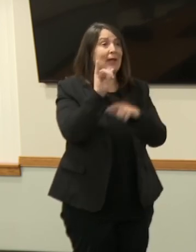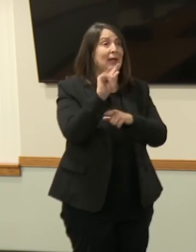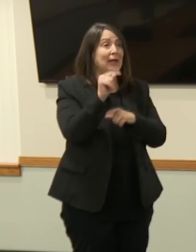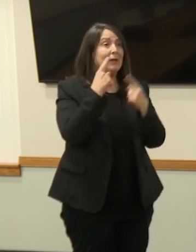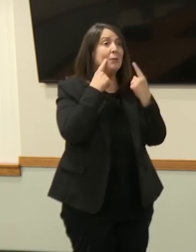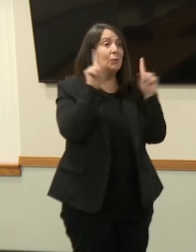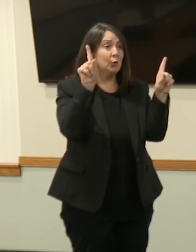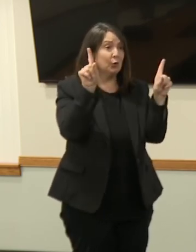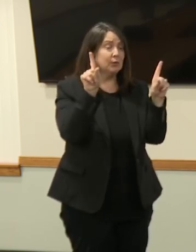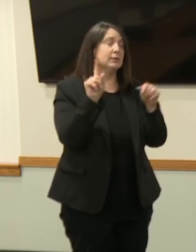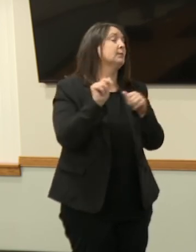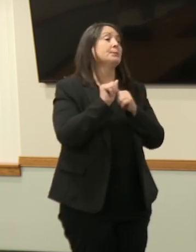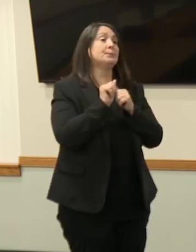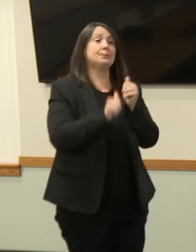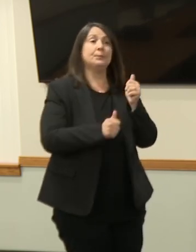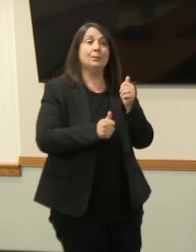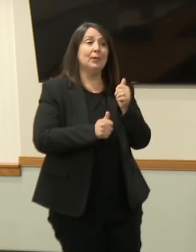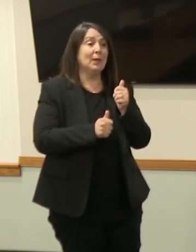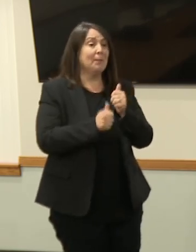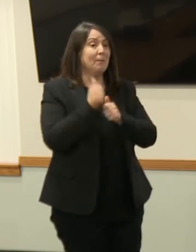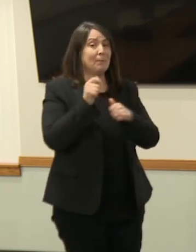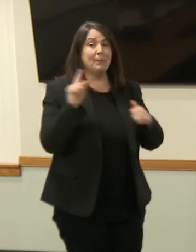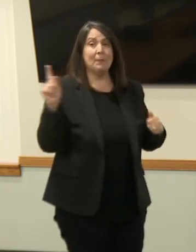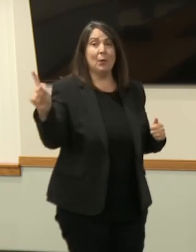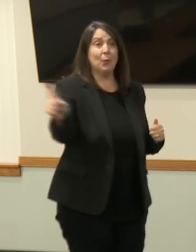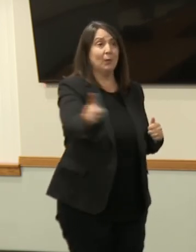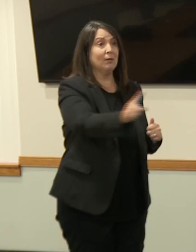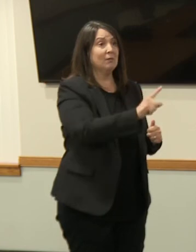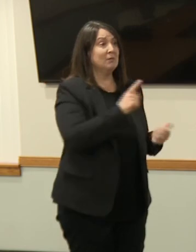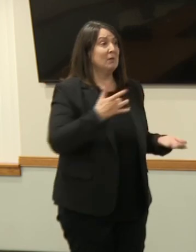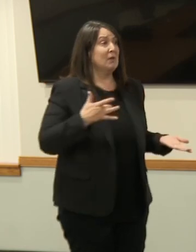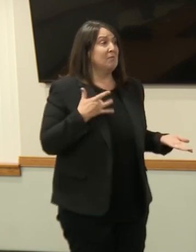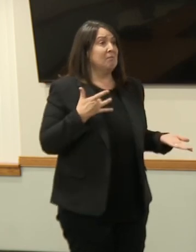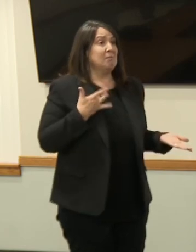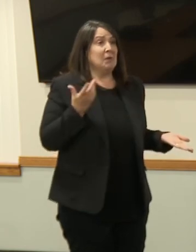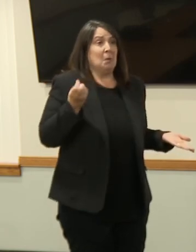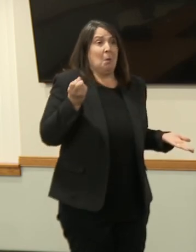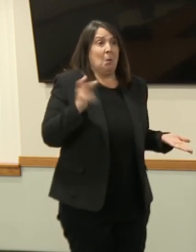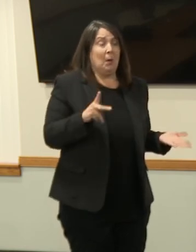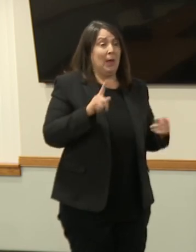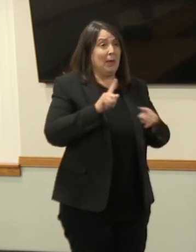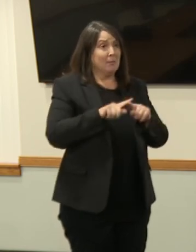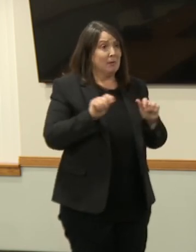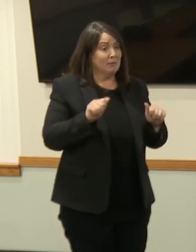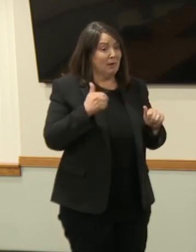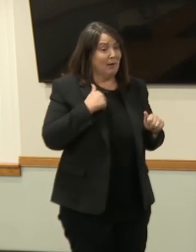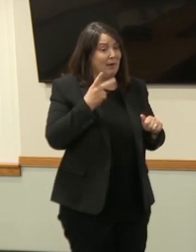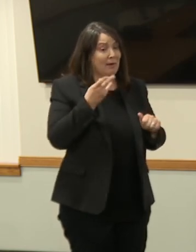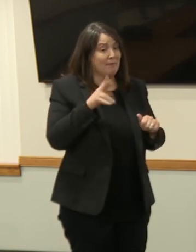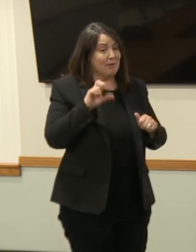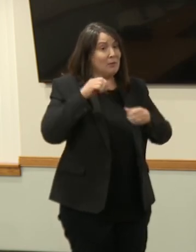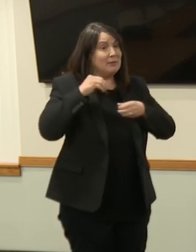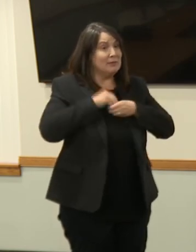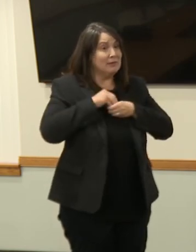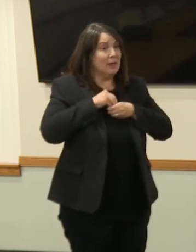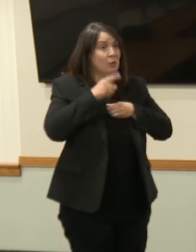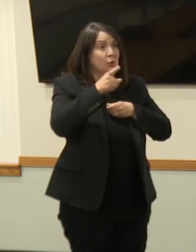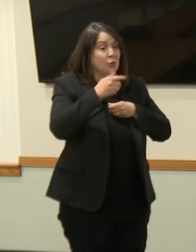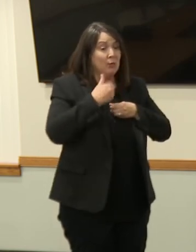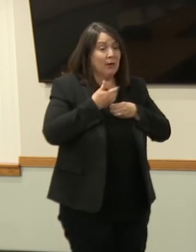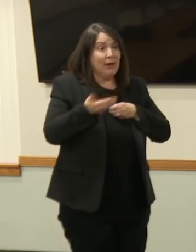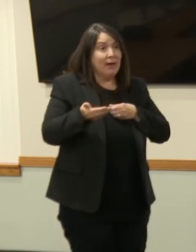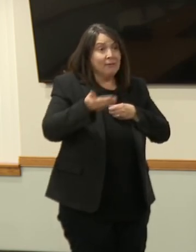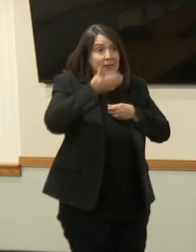One, majority of individuals are asymptomatic or have mild symptoms. So by wearing a mask, you are limiting